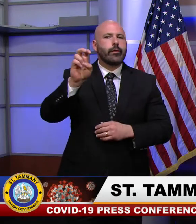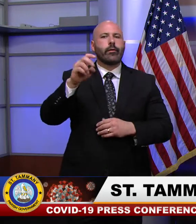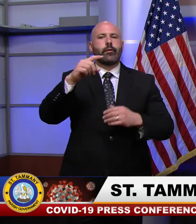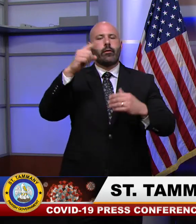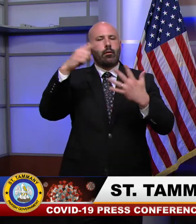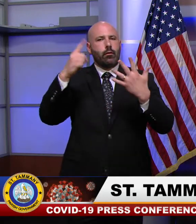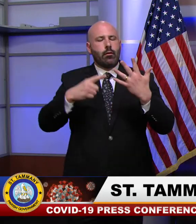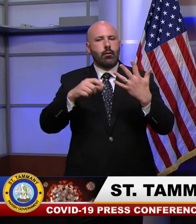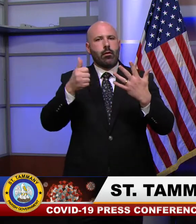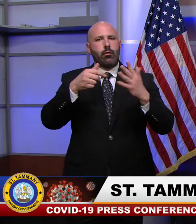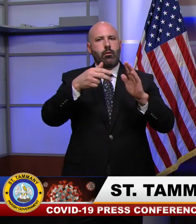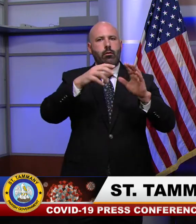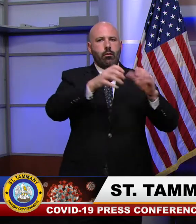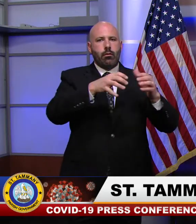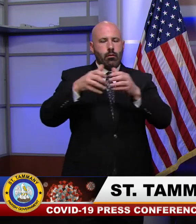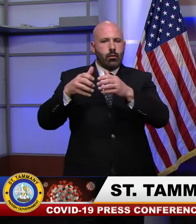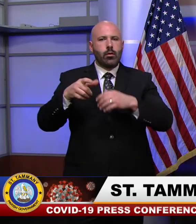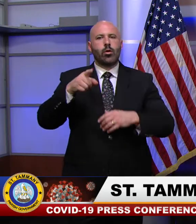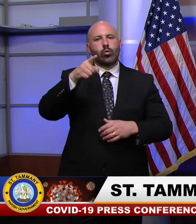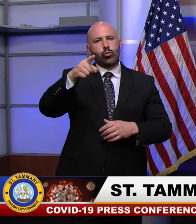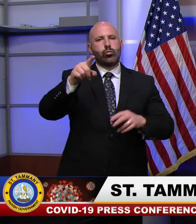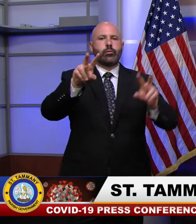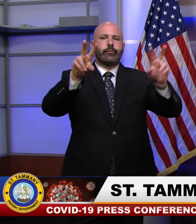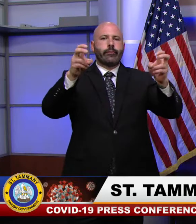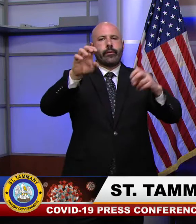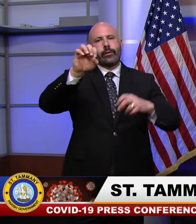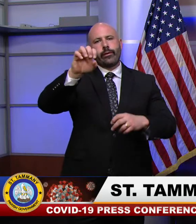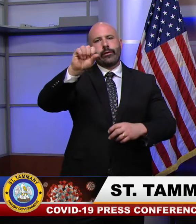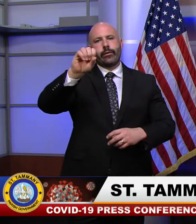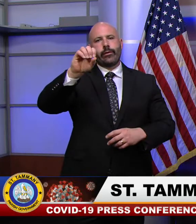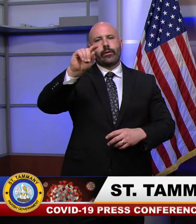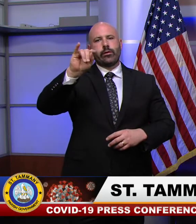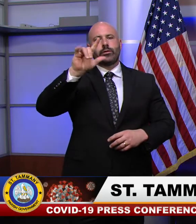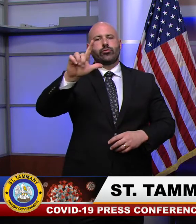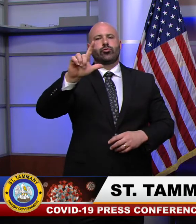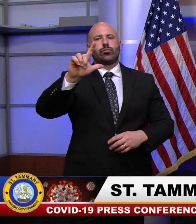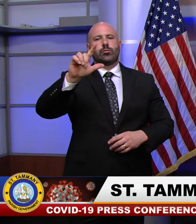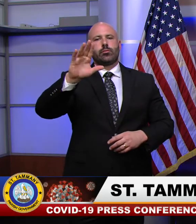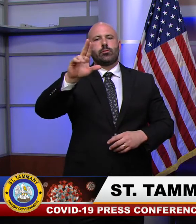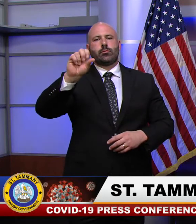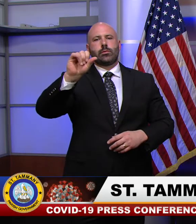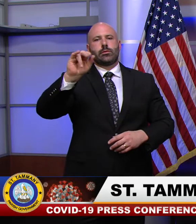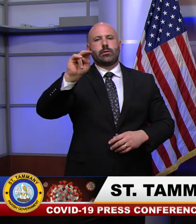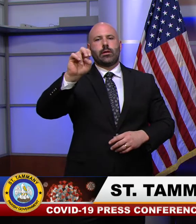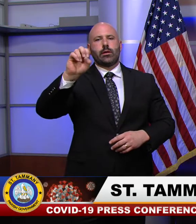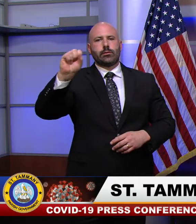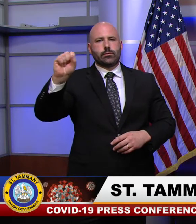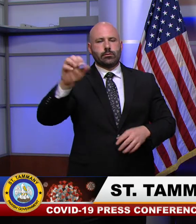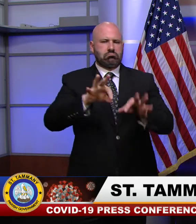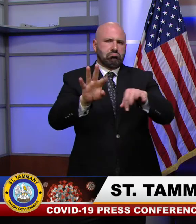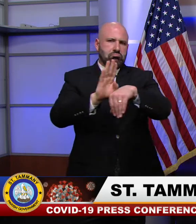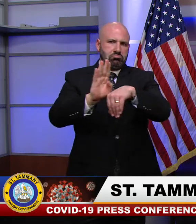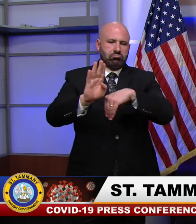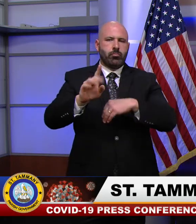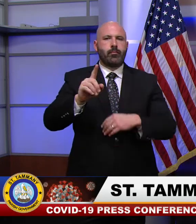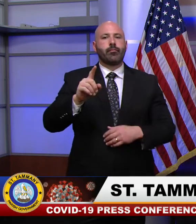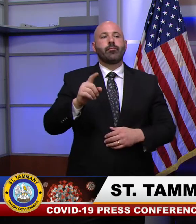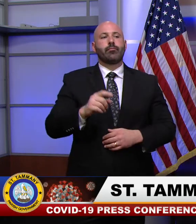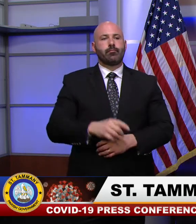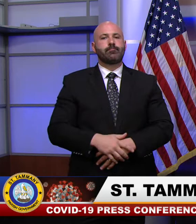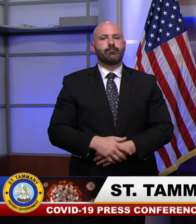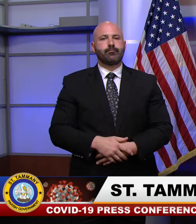other categories, you are considered essential businesses. It's those businesses that are